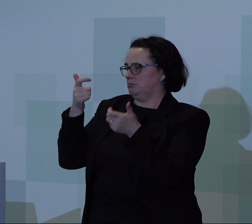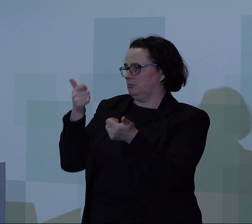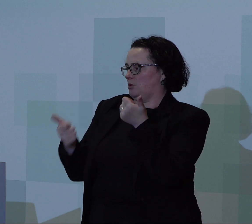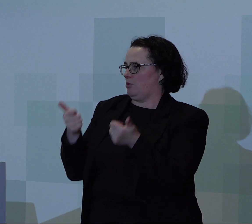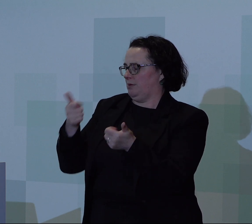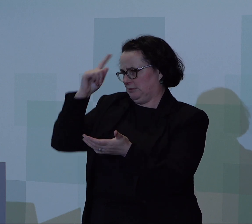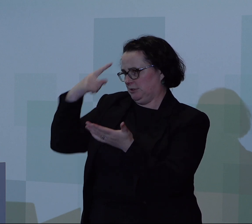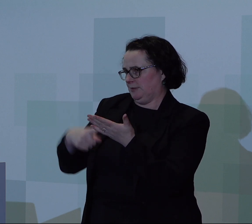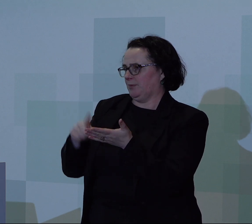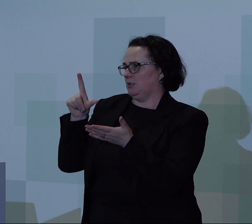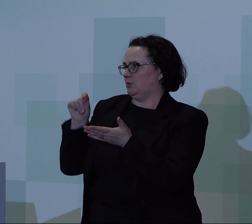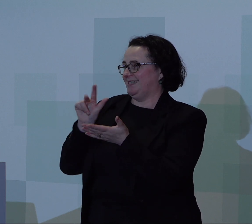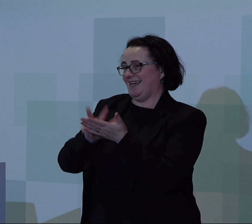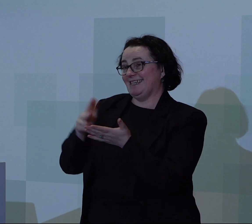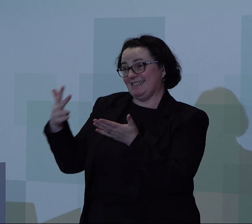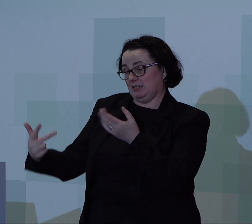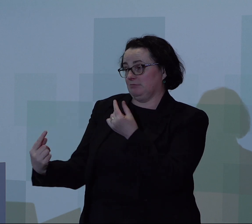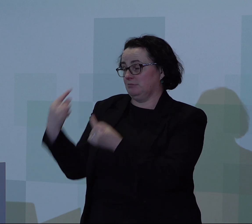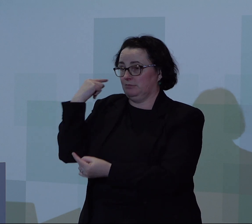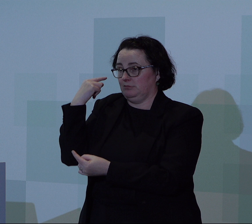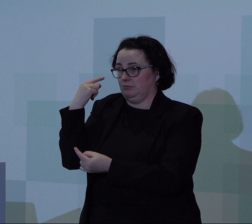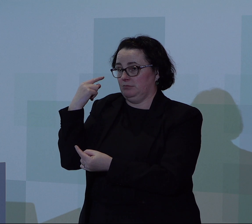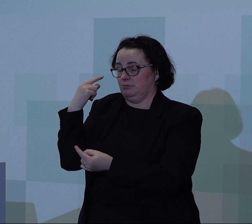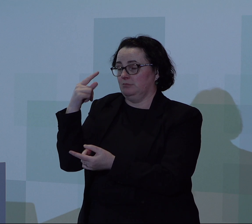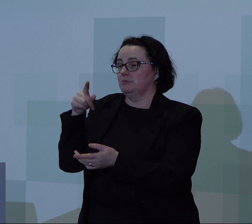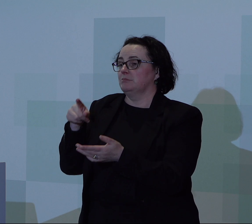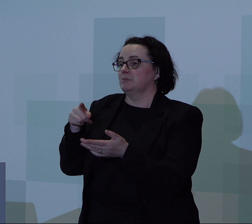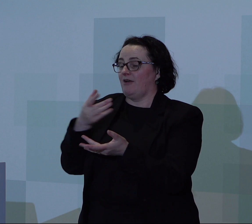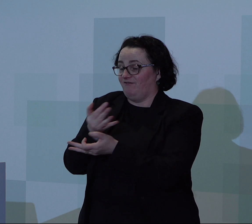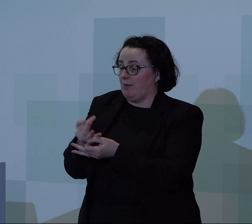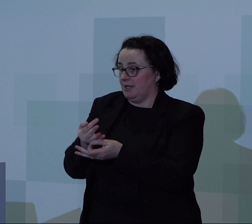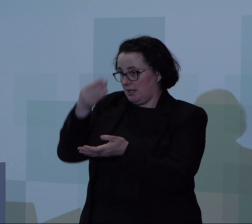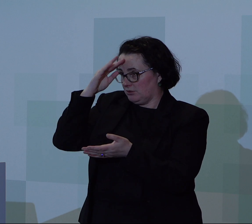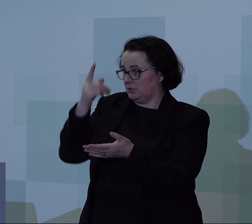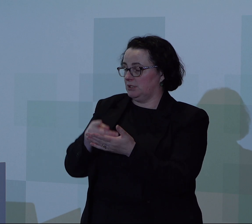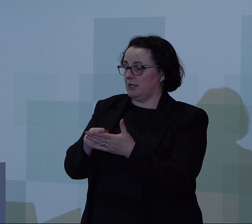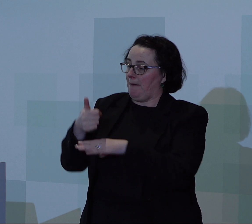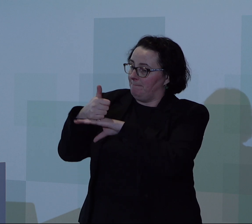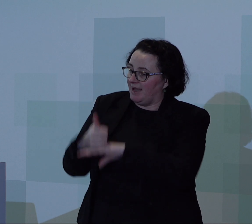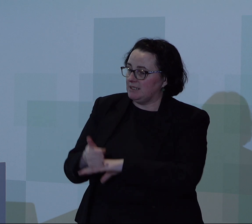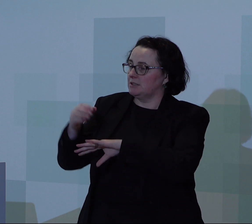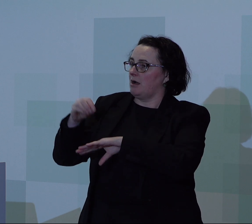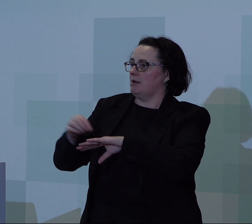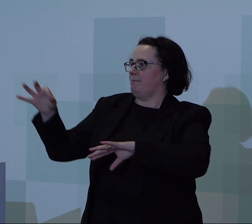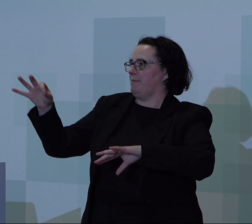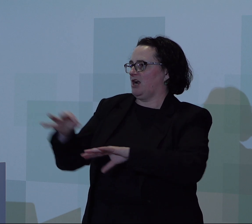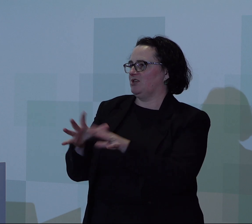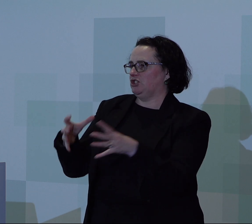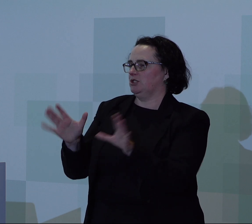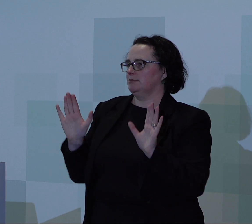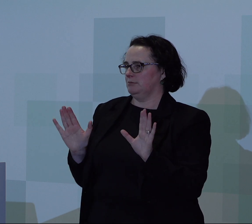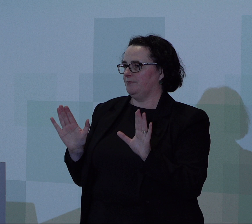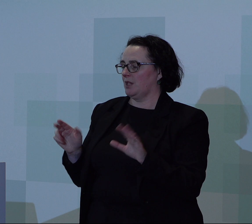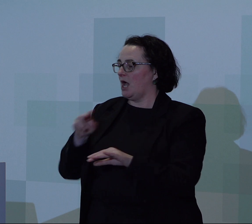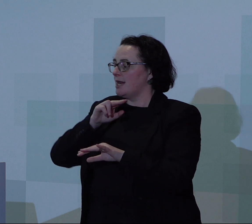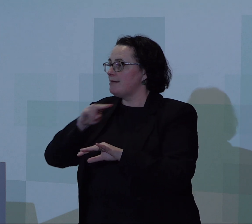2018 in M and the Minister for Justice. The family in the Irish Constitution is the family based on marriage, and